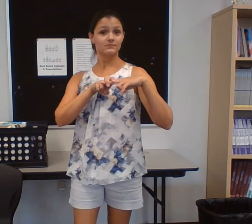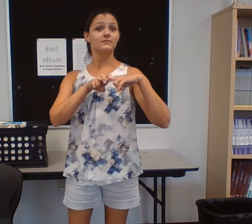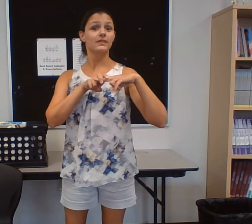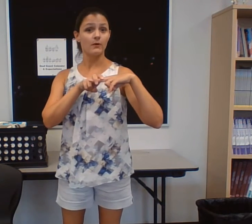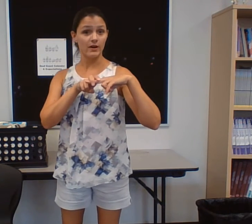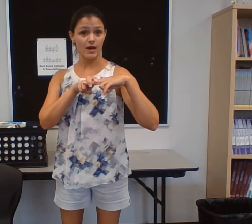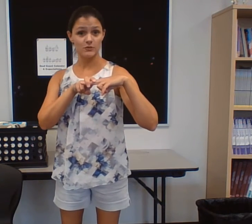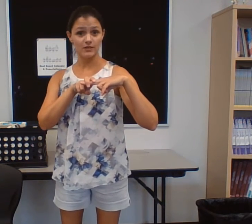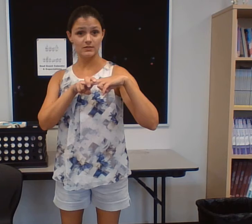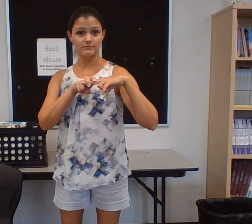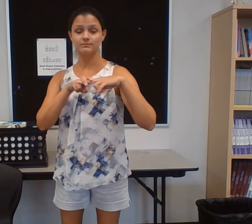Now our object.